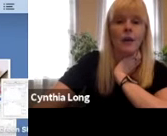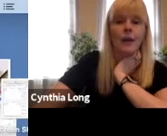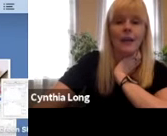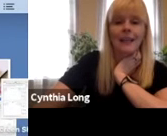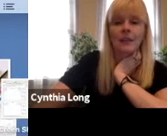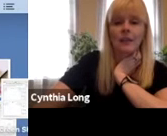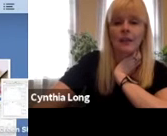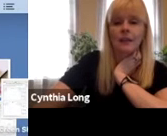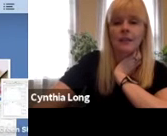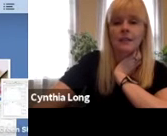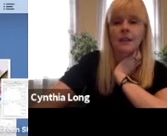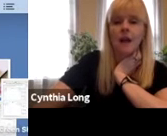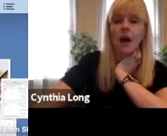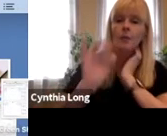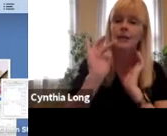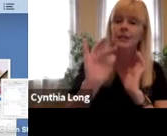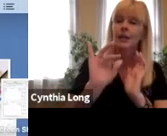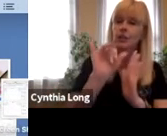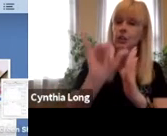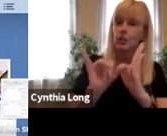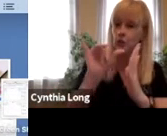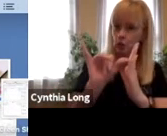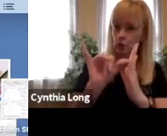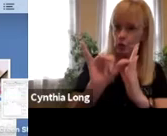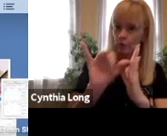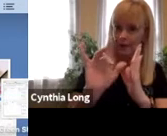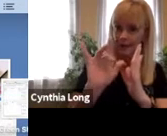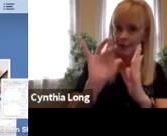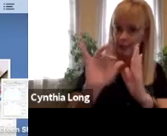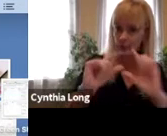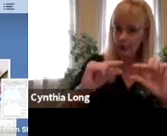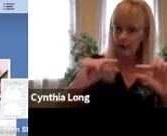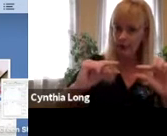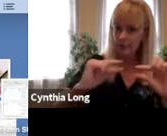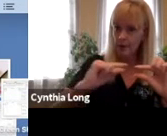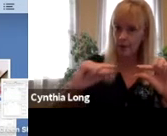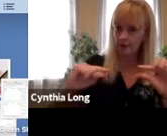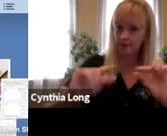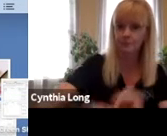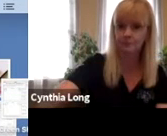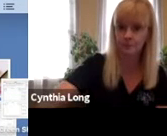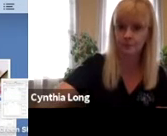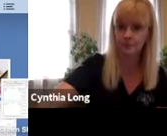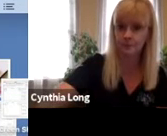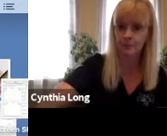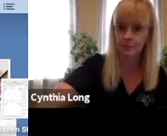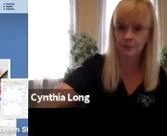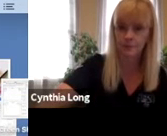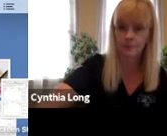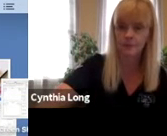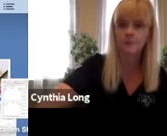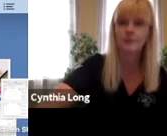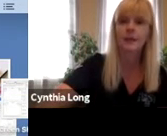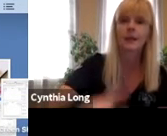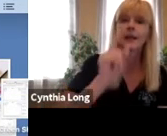Okay, and when I click on this, I'm going to touch the YouTube button right there at the bottom.